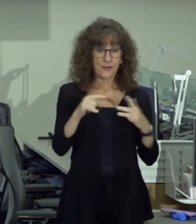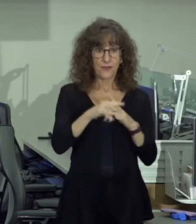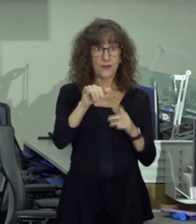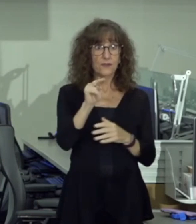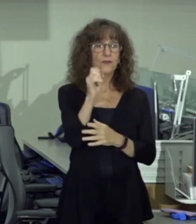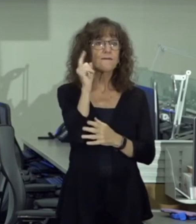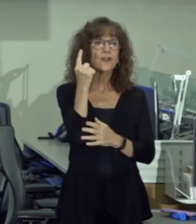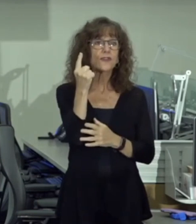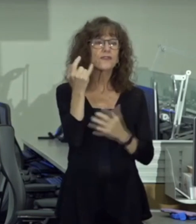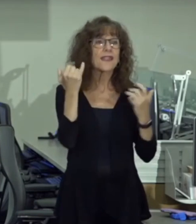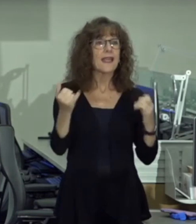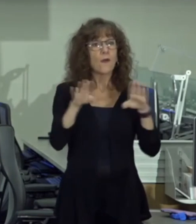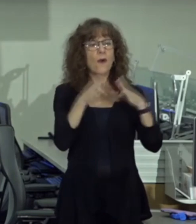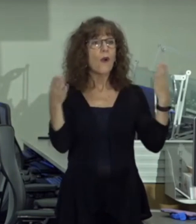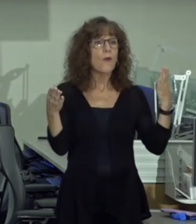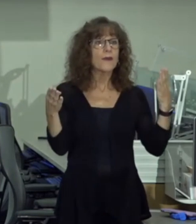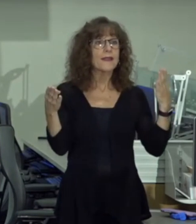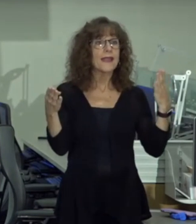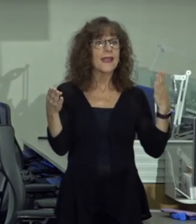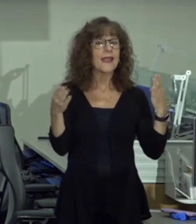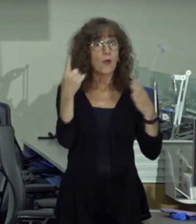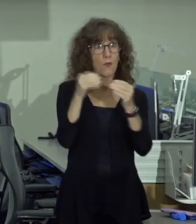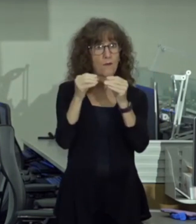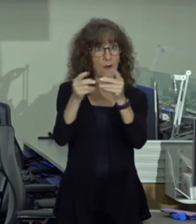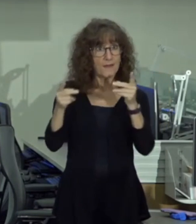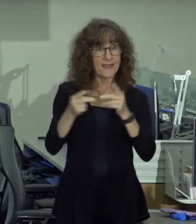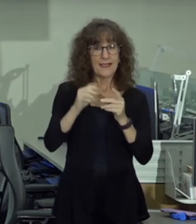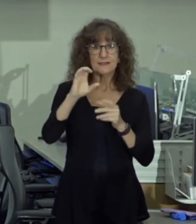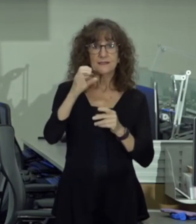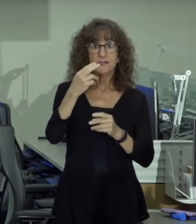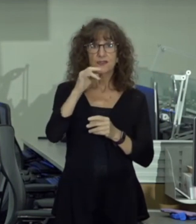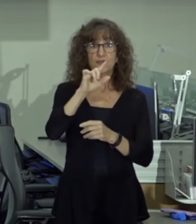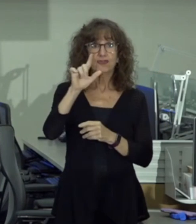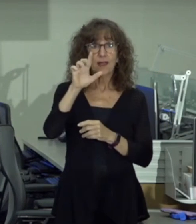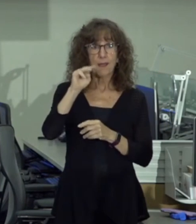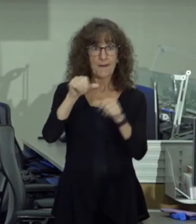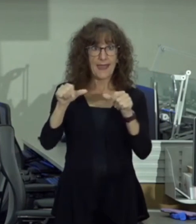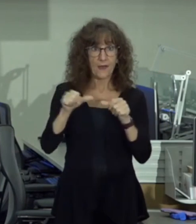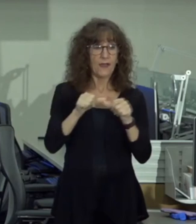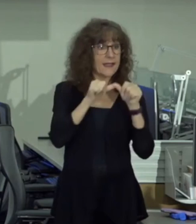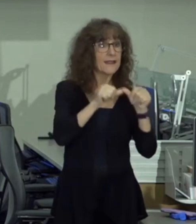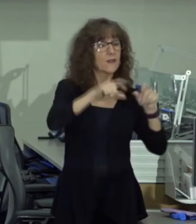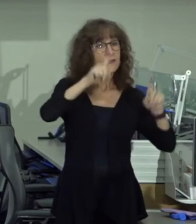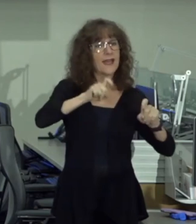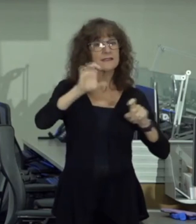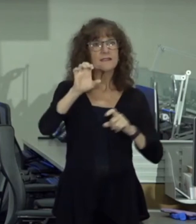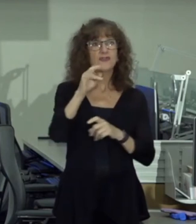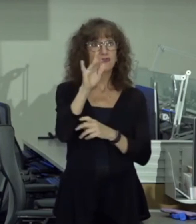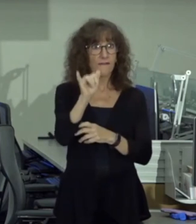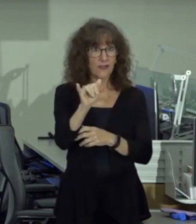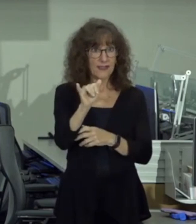June 1st, we are now opening an additional site to test in Chillum. We will continue to test individuals at our Cheverly